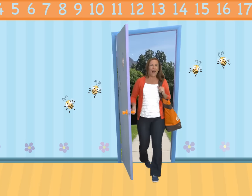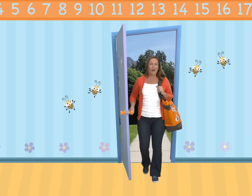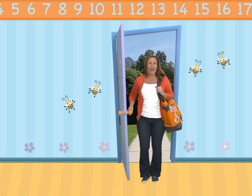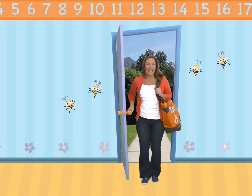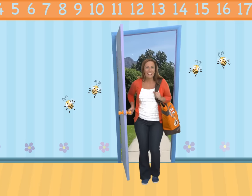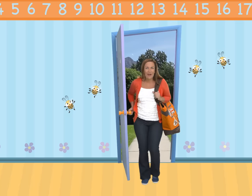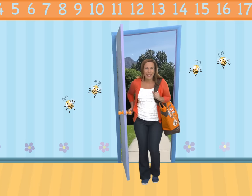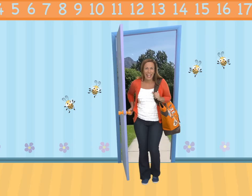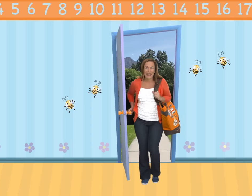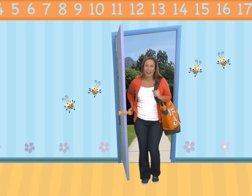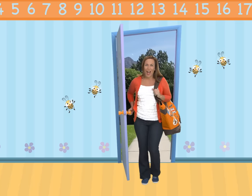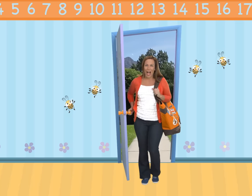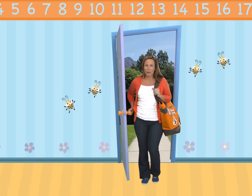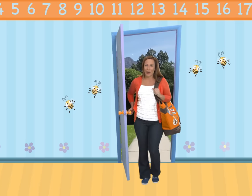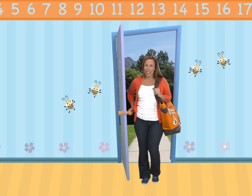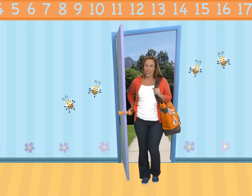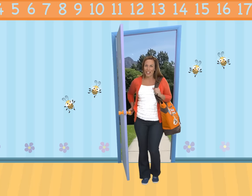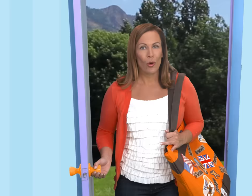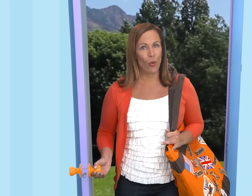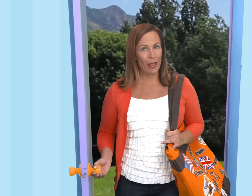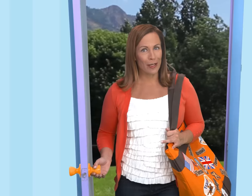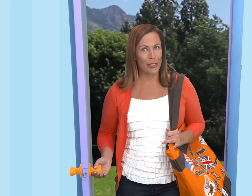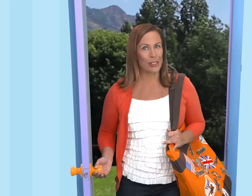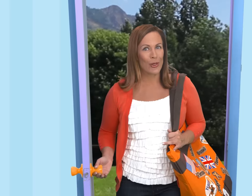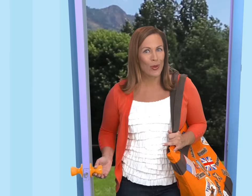Well, hello again. I'm Rachel. Welcome to school.